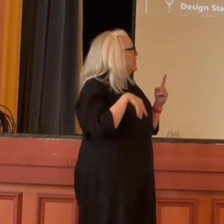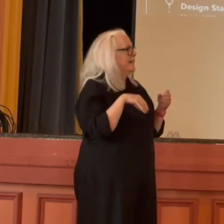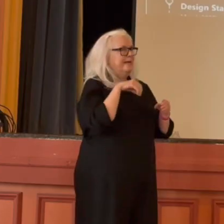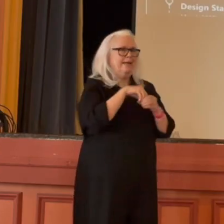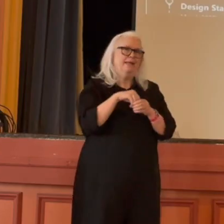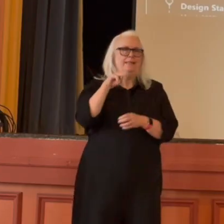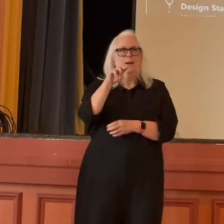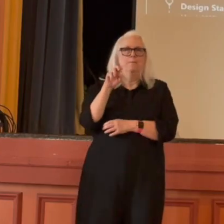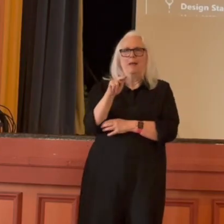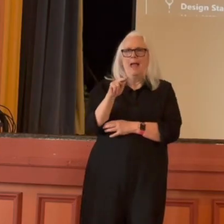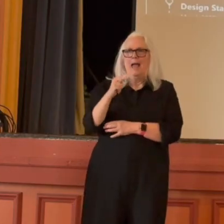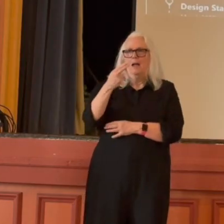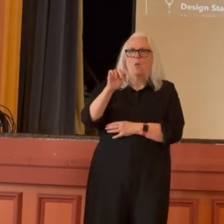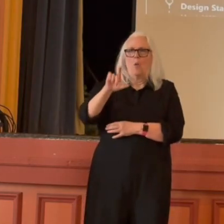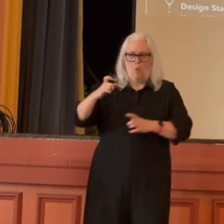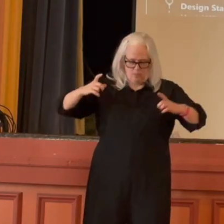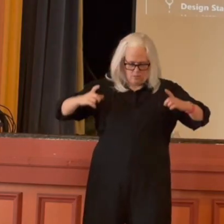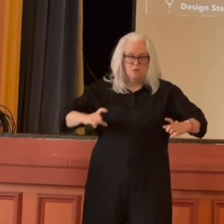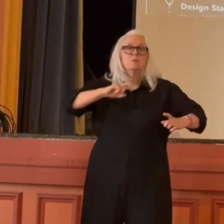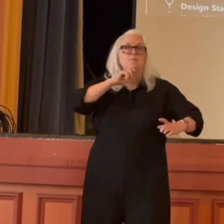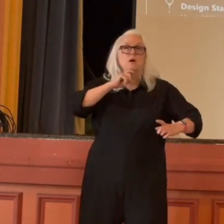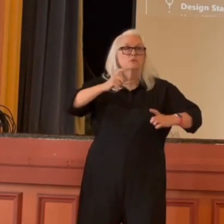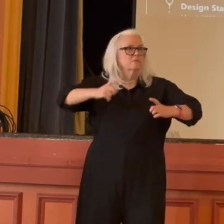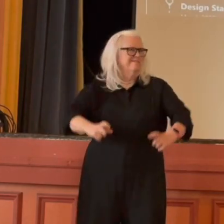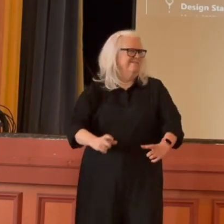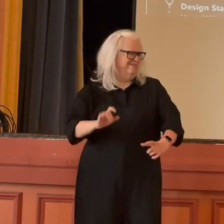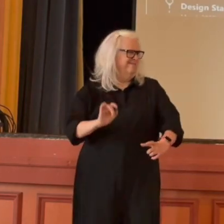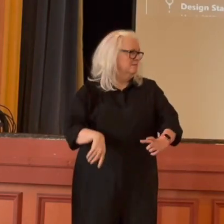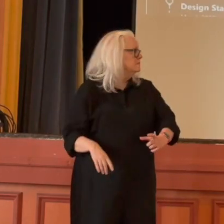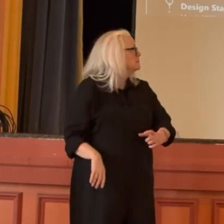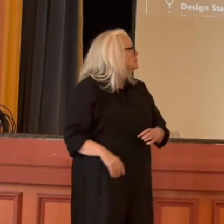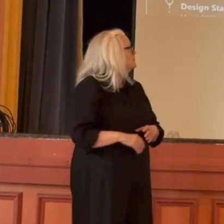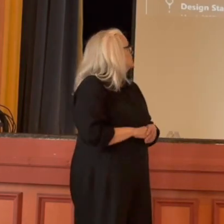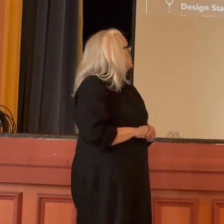manhole projects that we are, again,